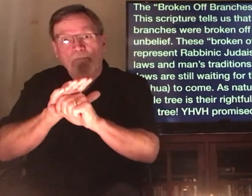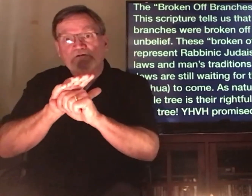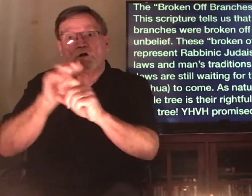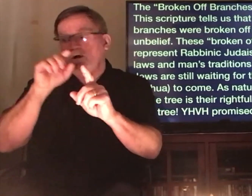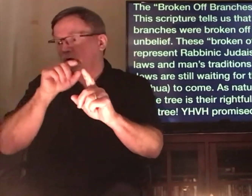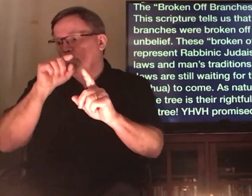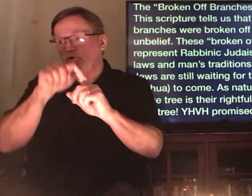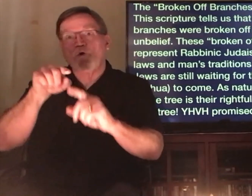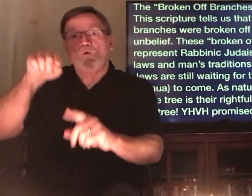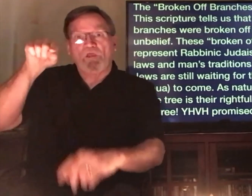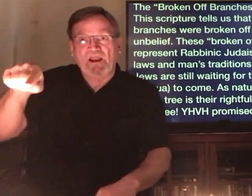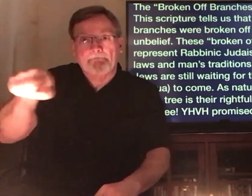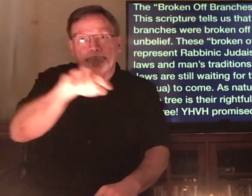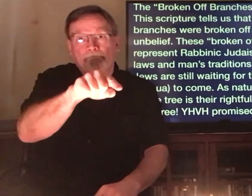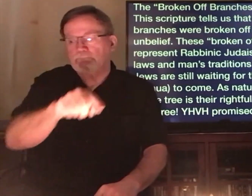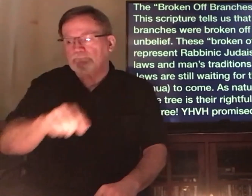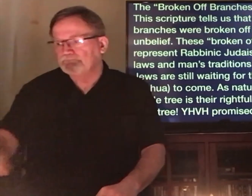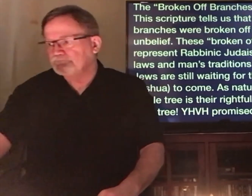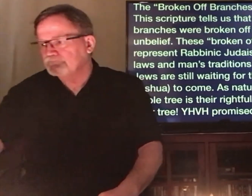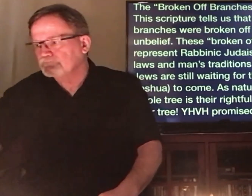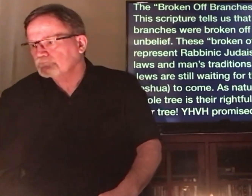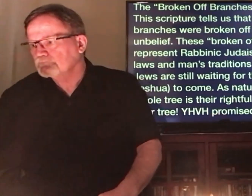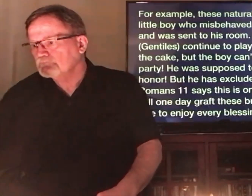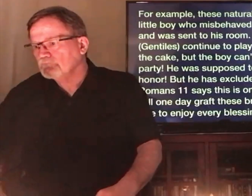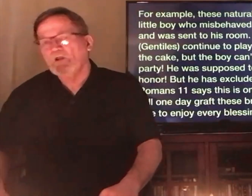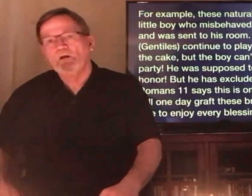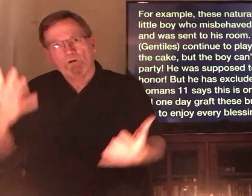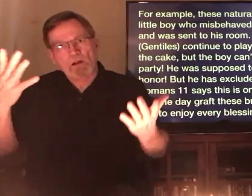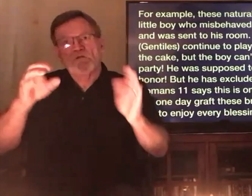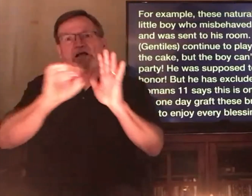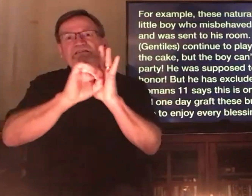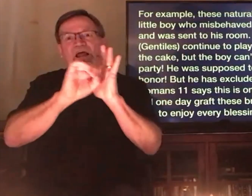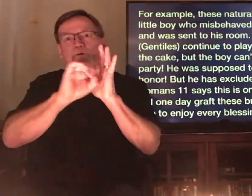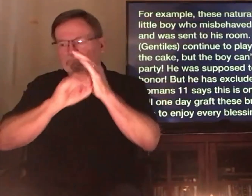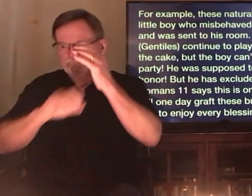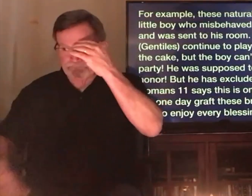That scripture tells us some of the natural branches